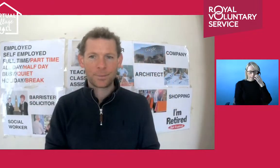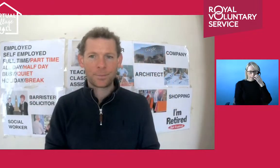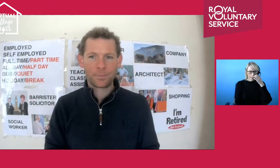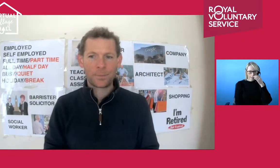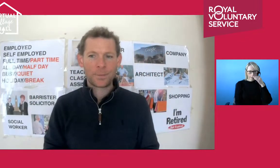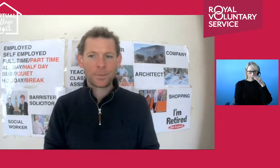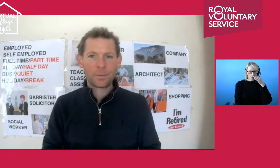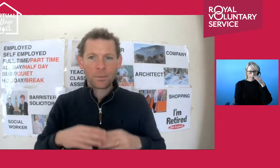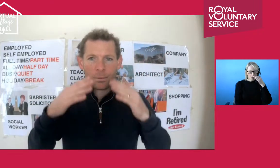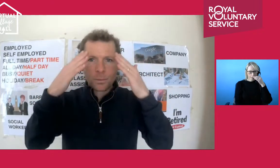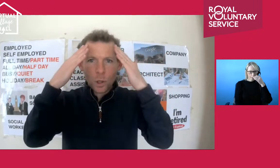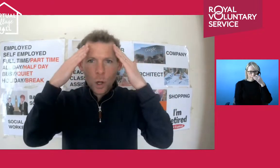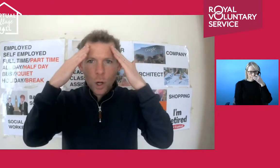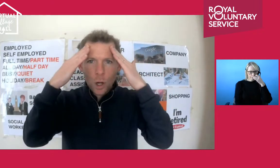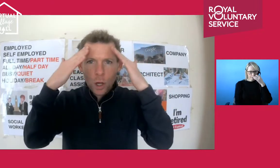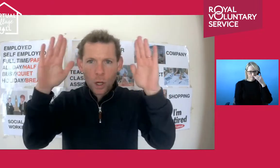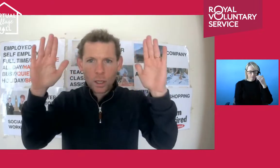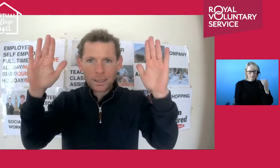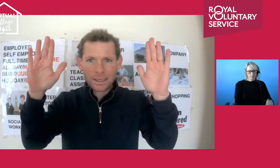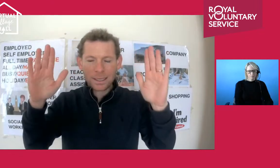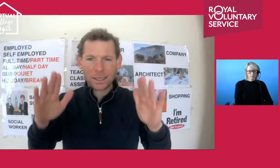Holiday.